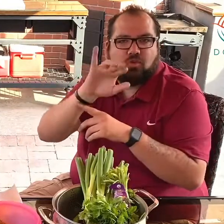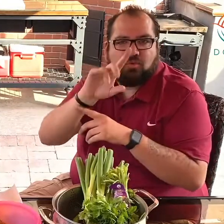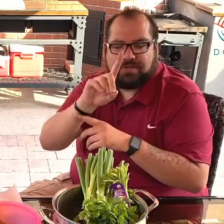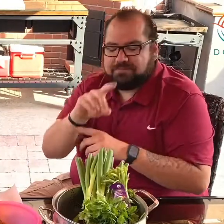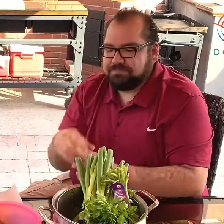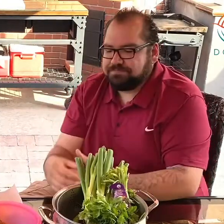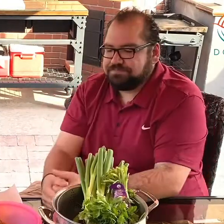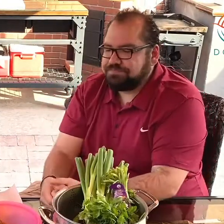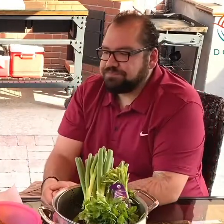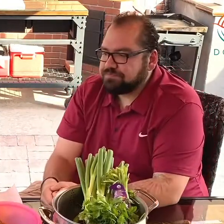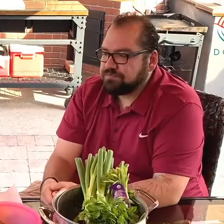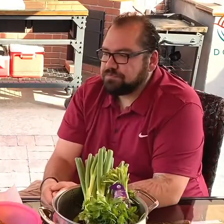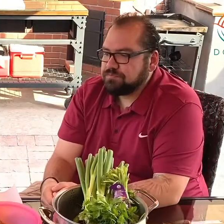of a liquid.